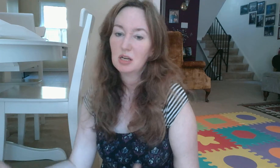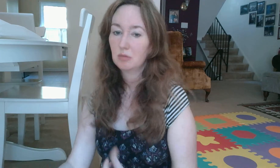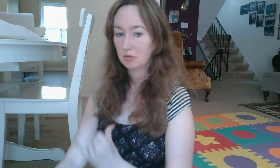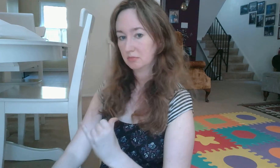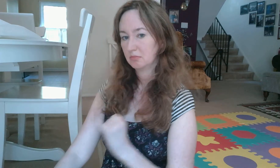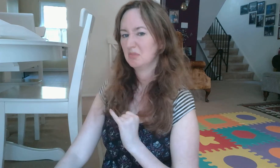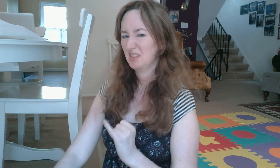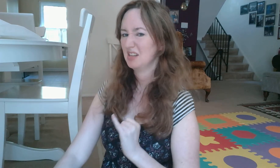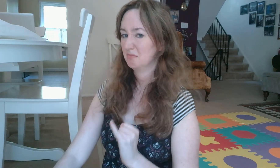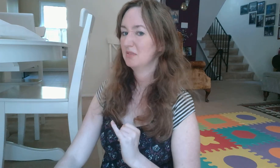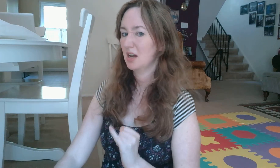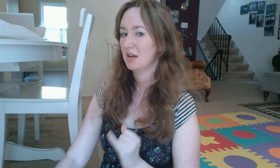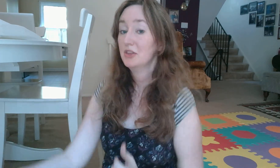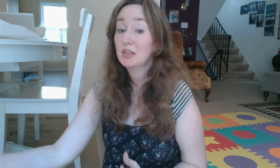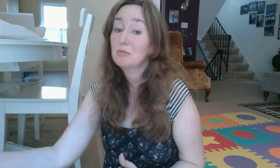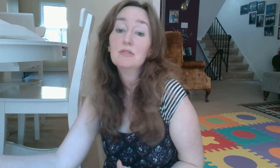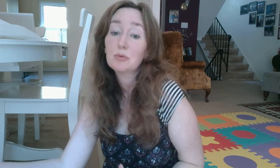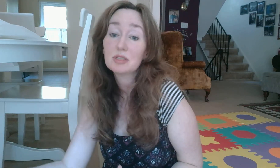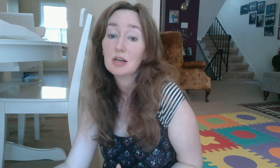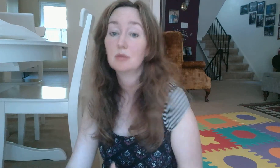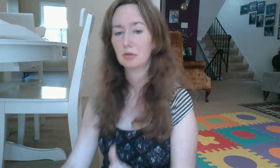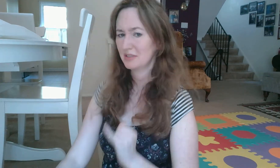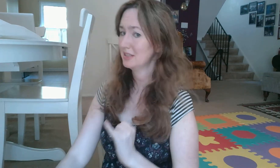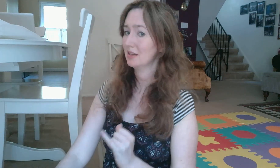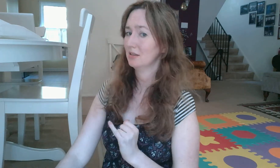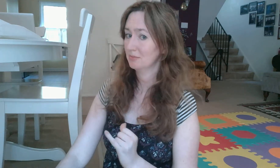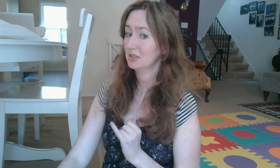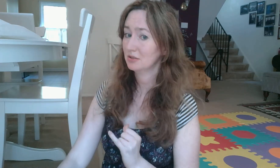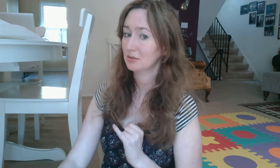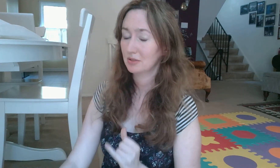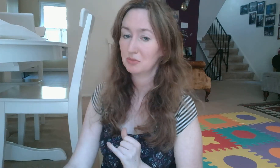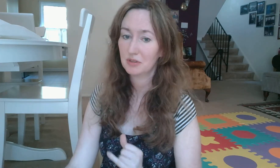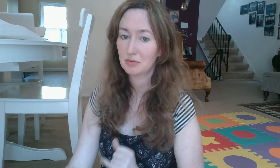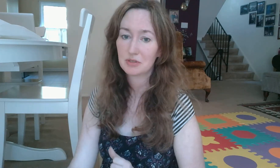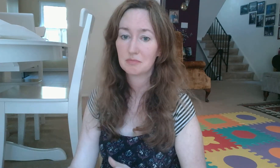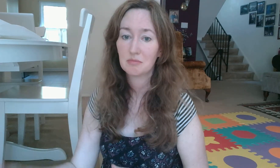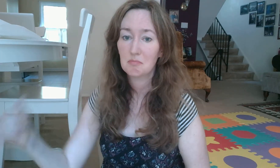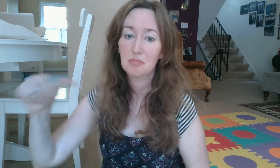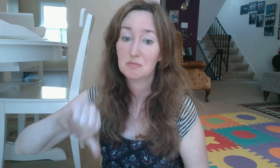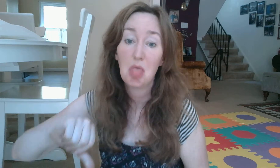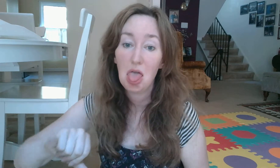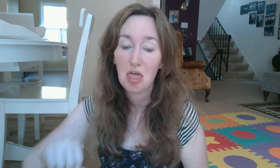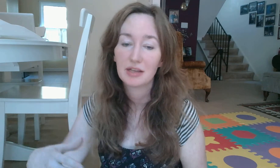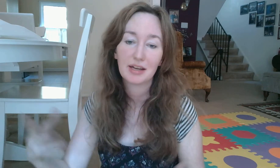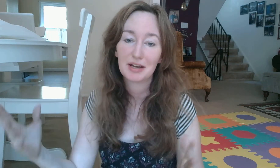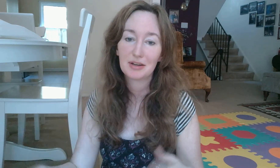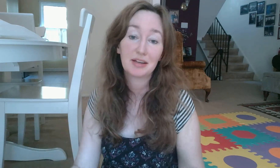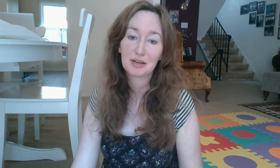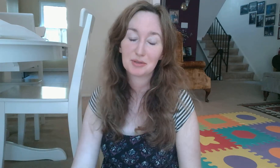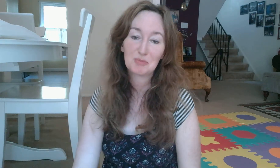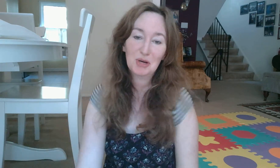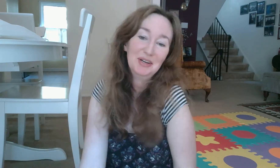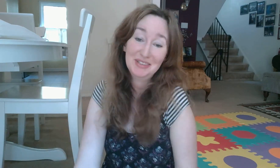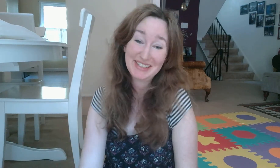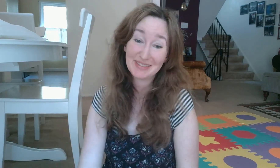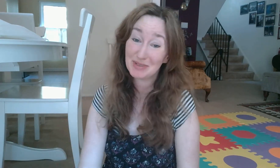terrible. I think the movie was terrible. Same, me too. The movie was was bleh. I gotta learn more more